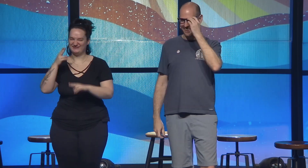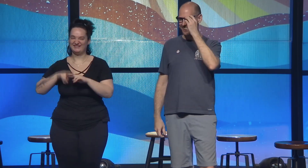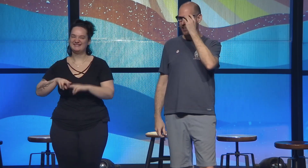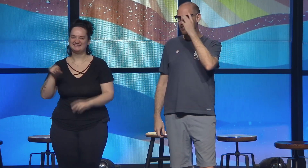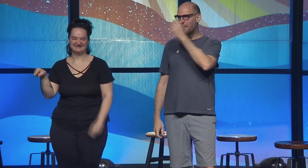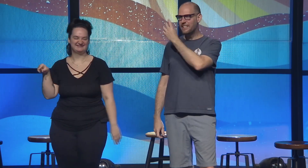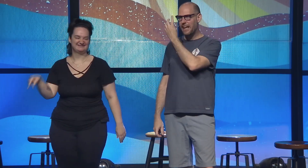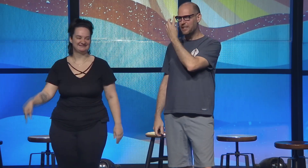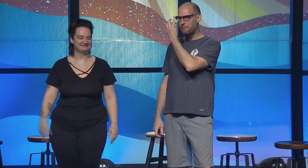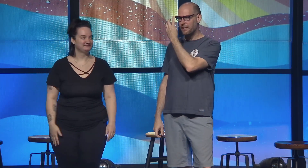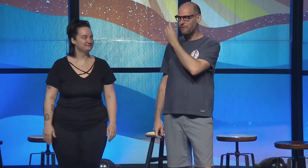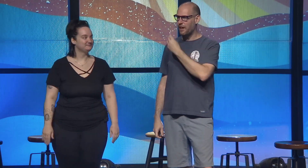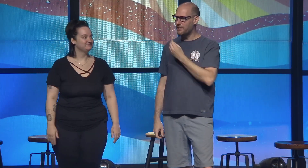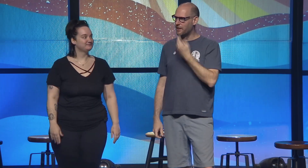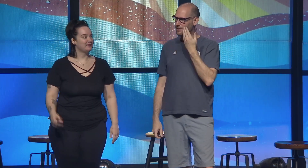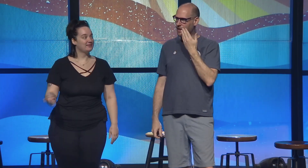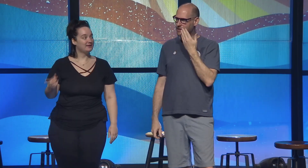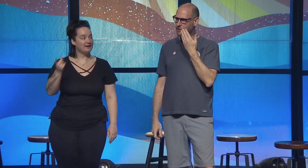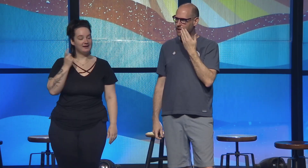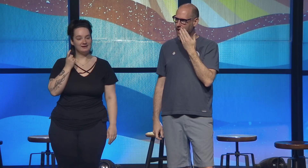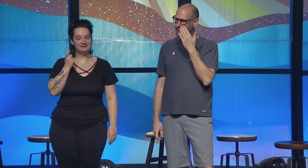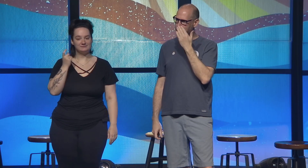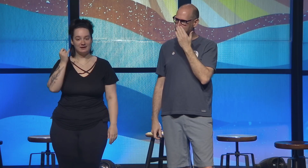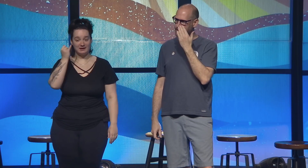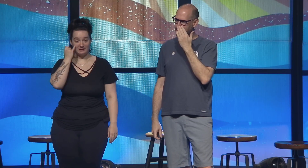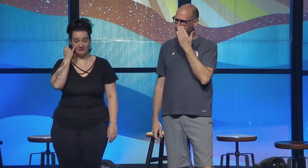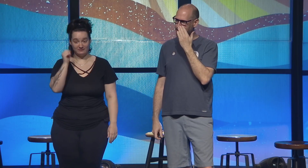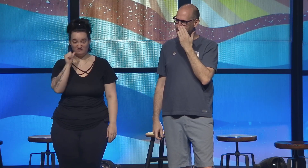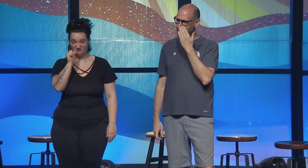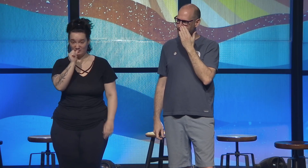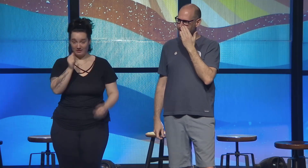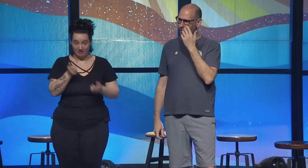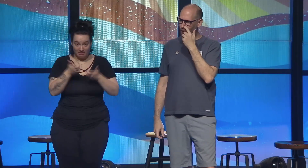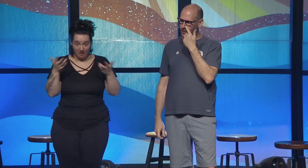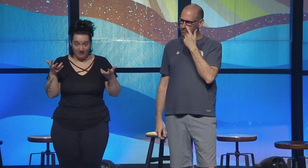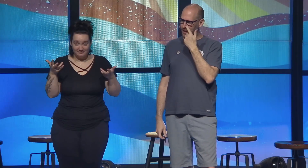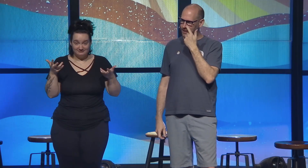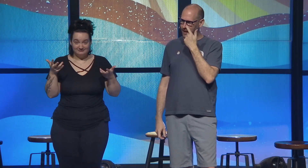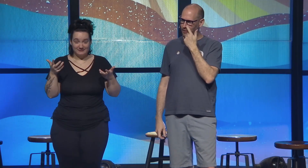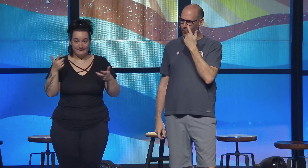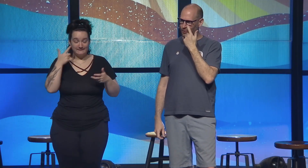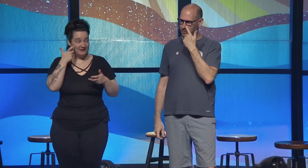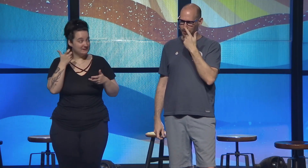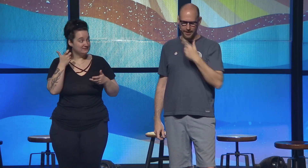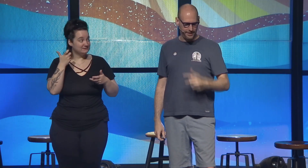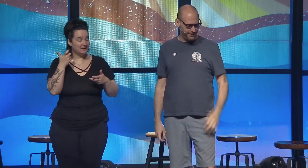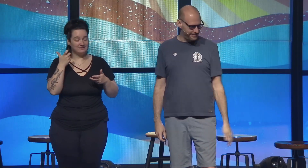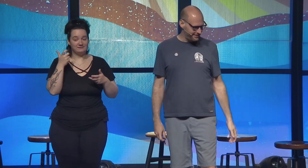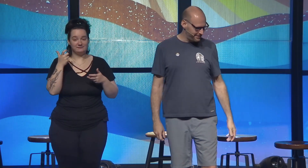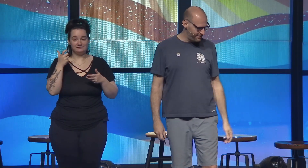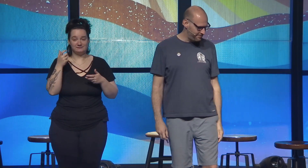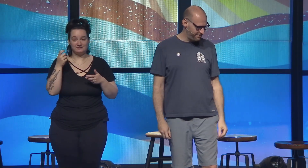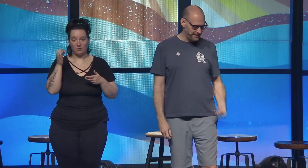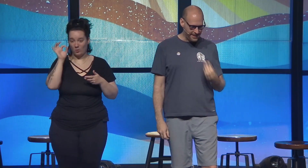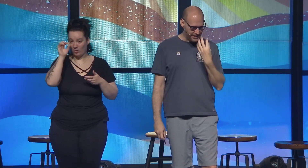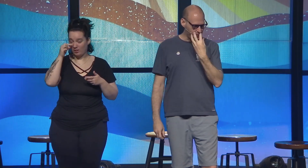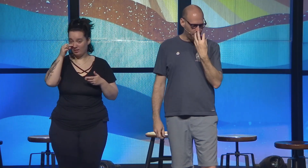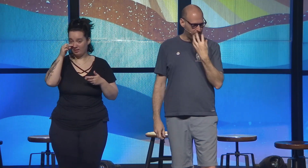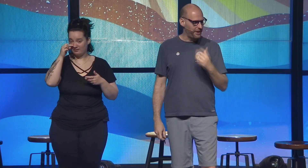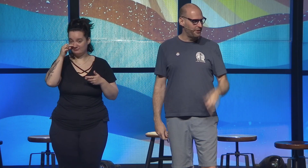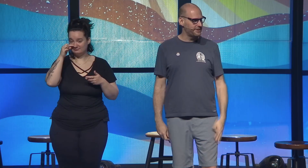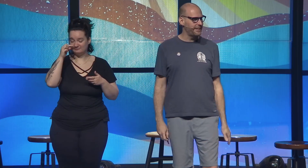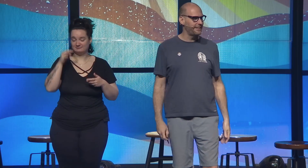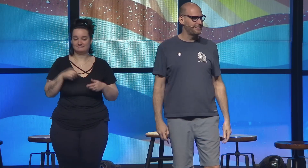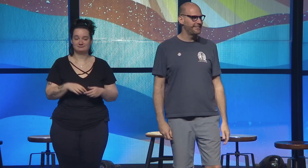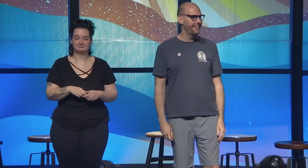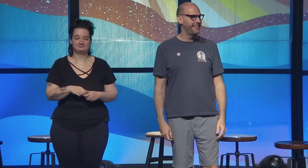yeah. You know, they did ask me if I had done a lot of cocaine because of the hole in my, I have a hole in my, an extra hole